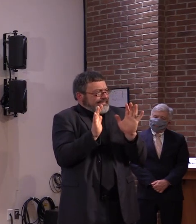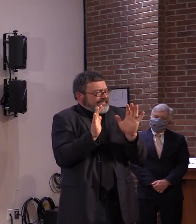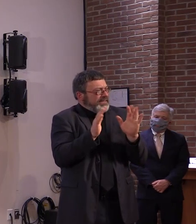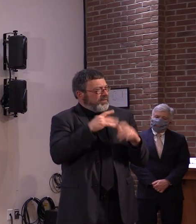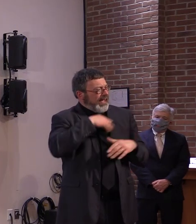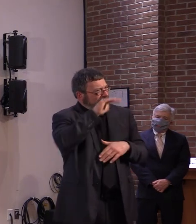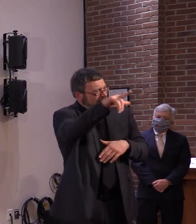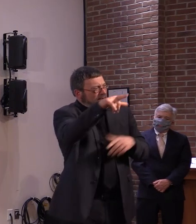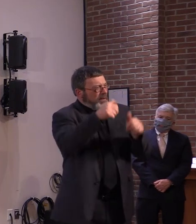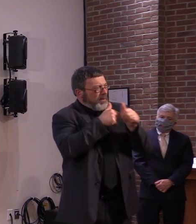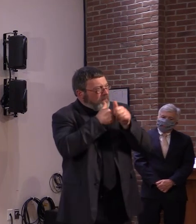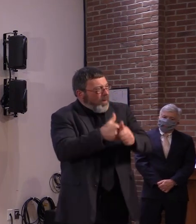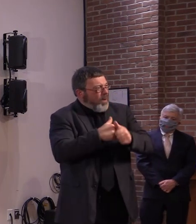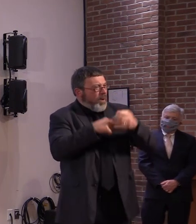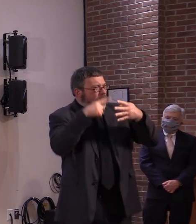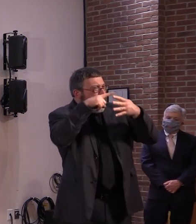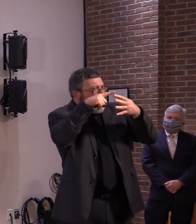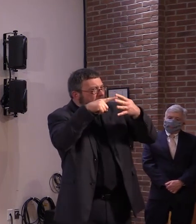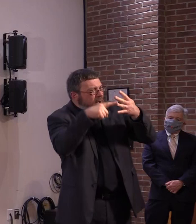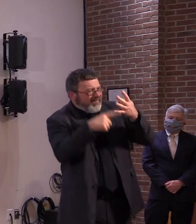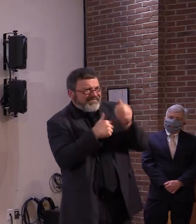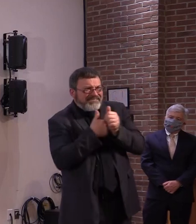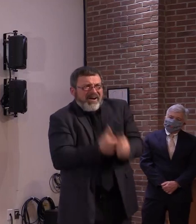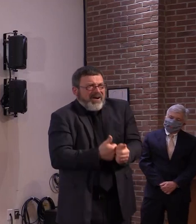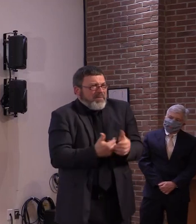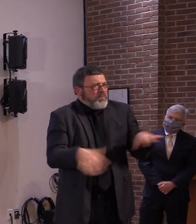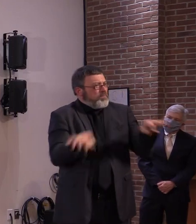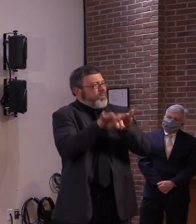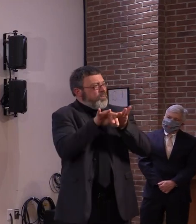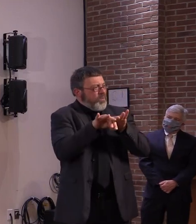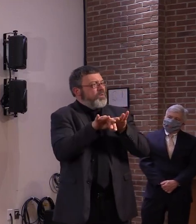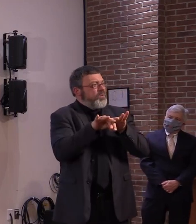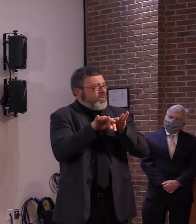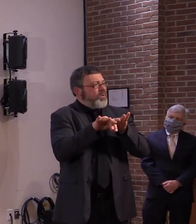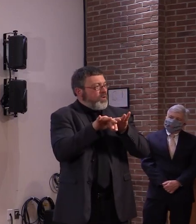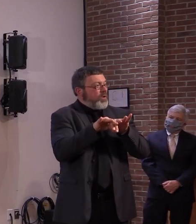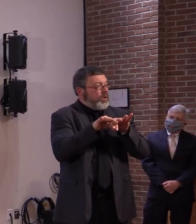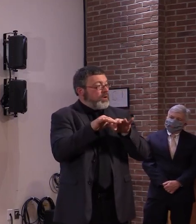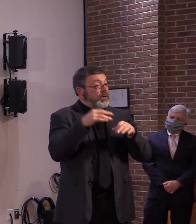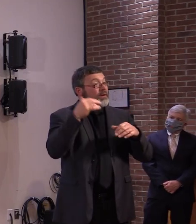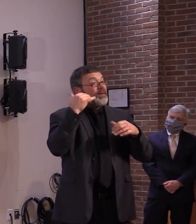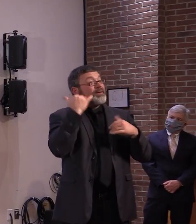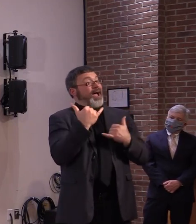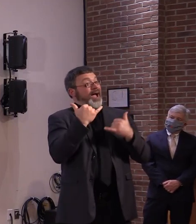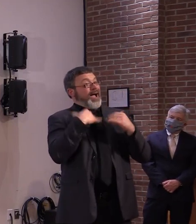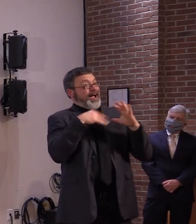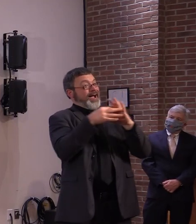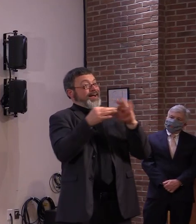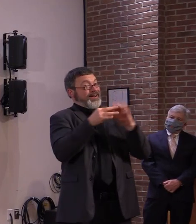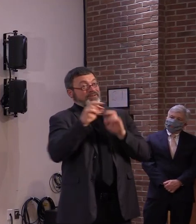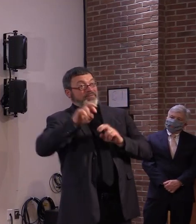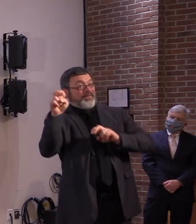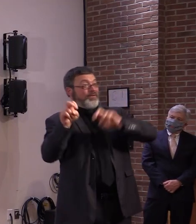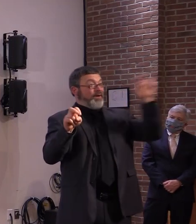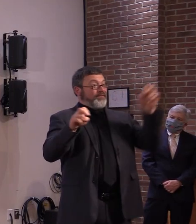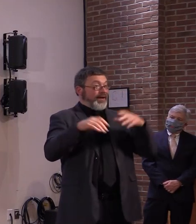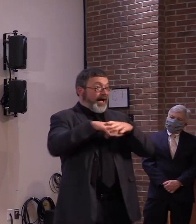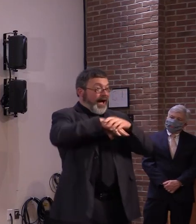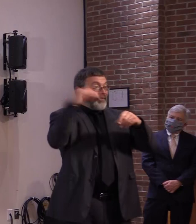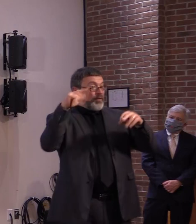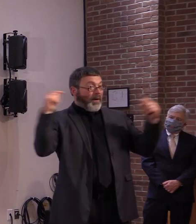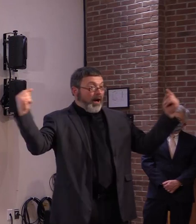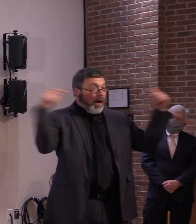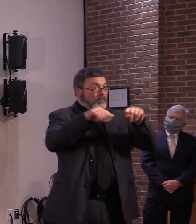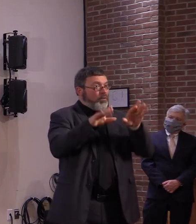guidelines we have in place. And the travel portion, which we'll outline on Tuesday, we'll know a little bit more when